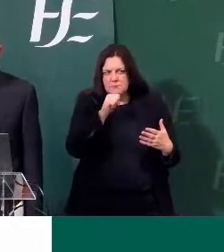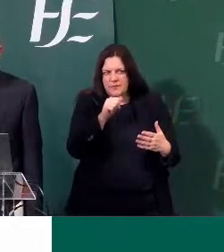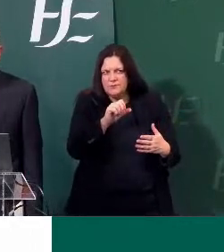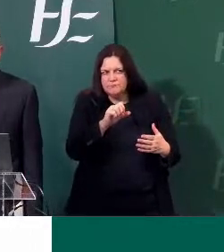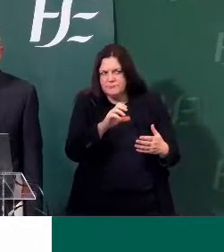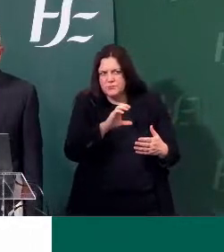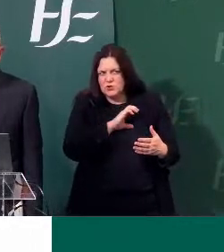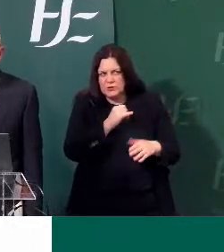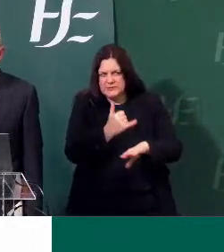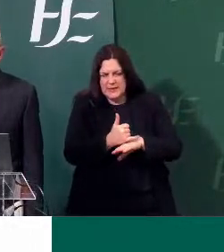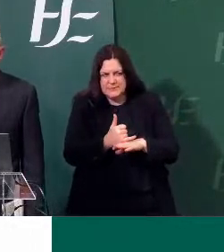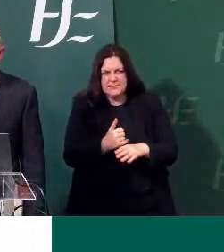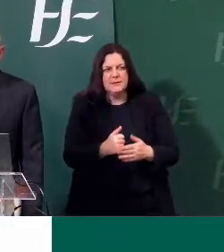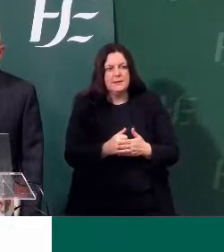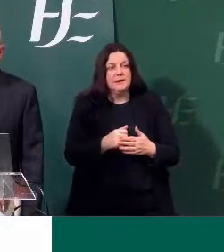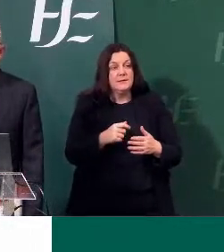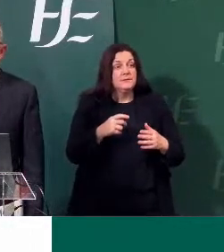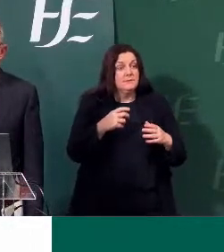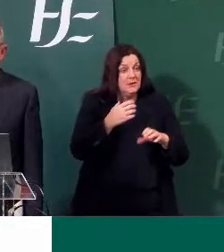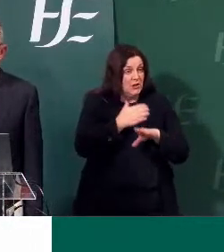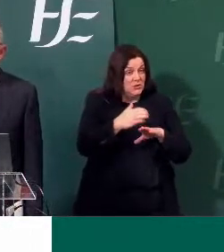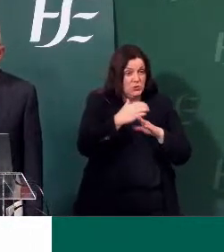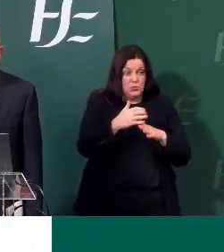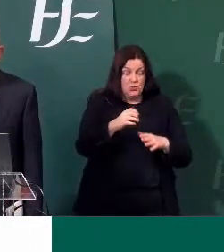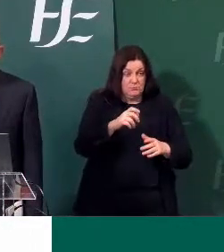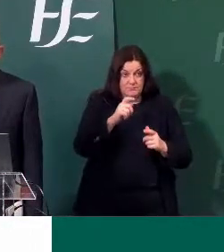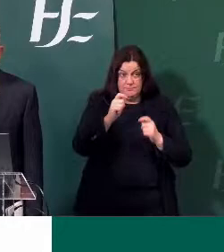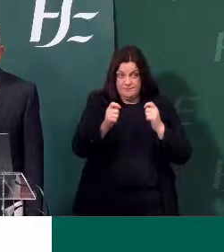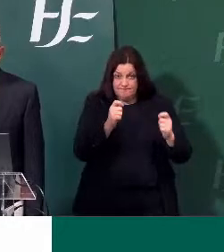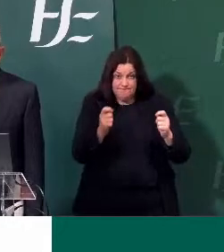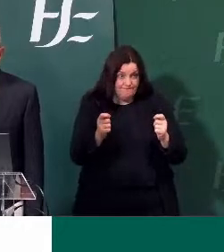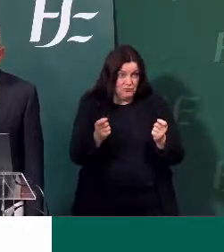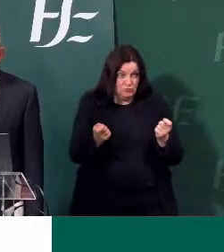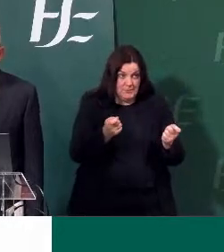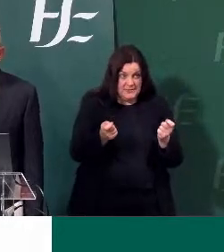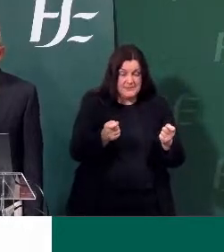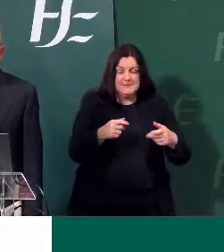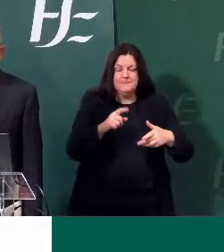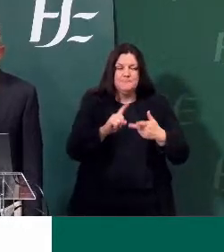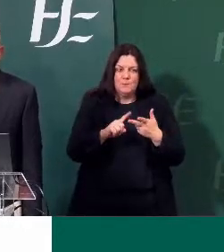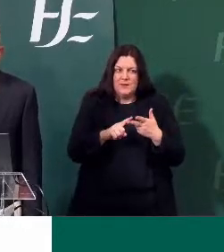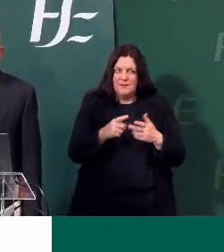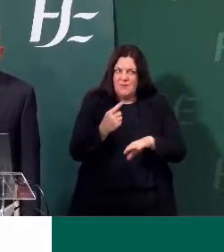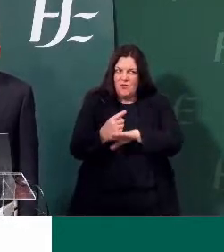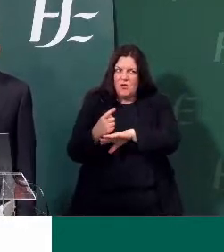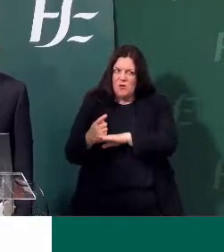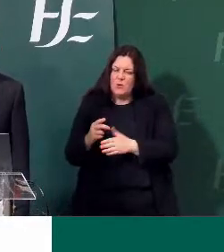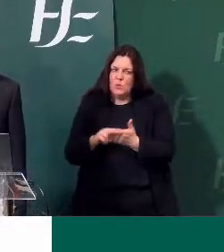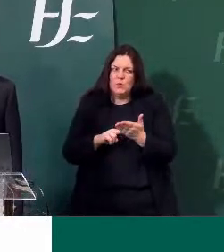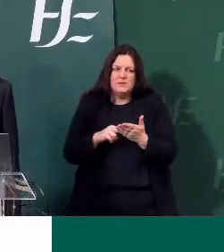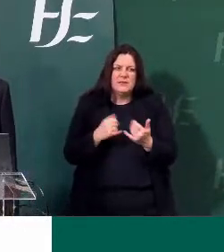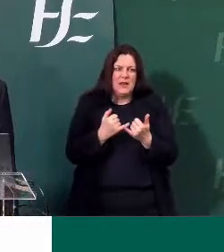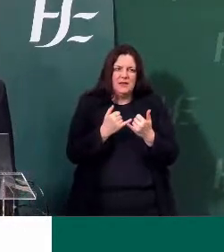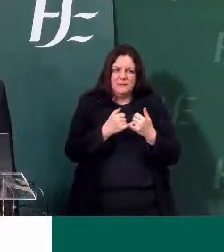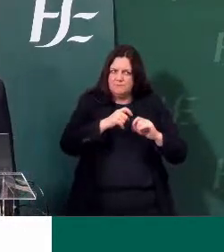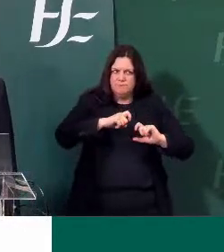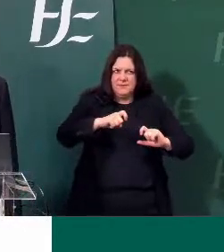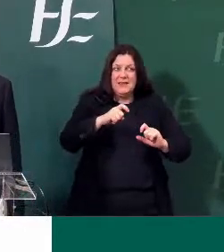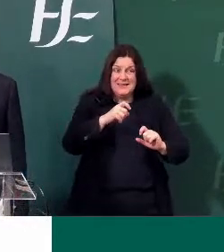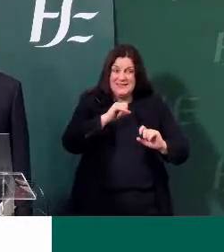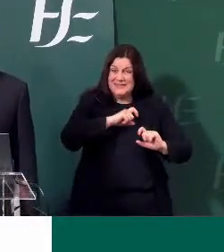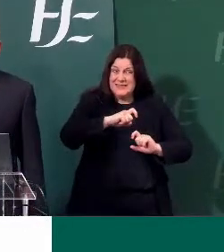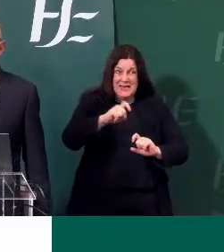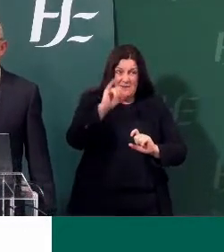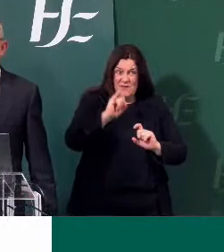detect infection. There may be increased risk, as I said, of reinfection, and existing treatments for severe disease such as steroids still effective. But